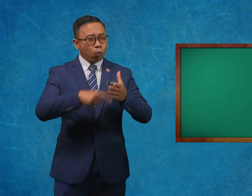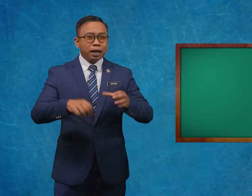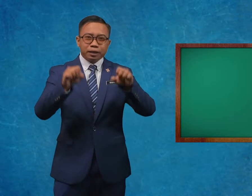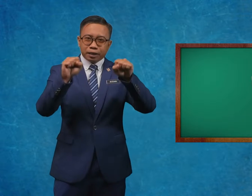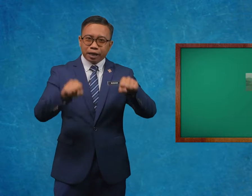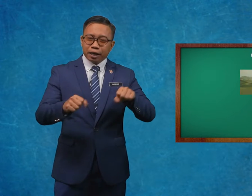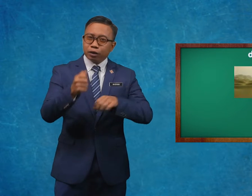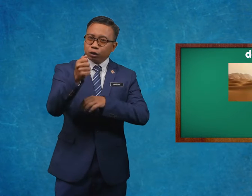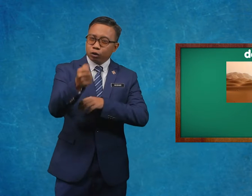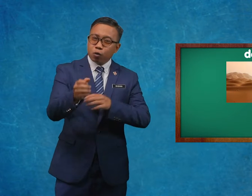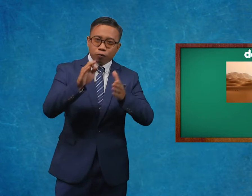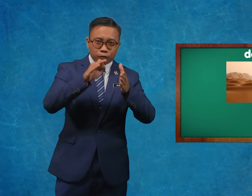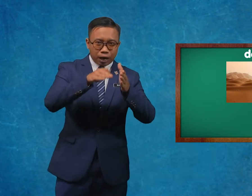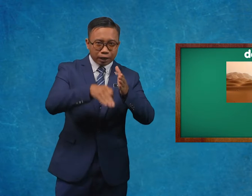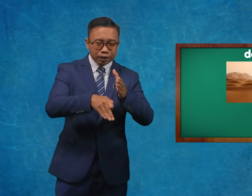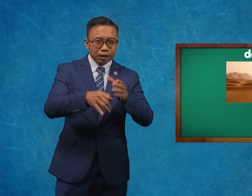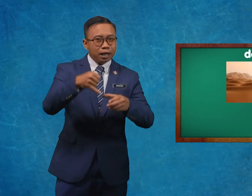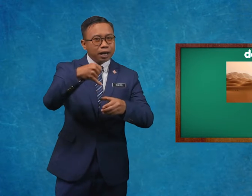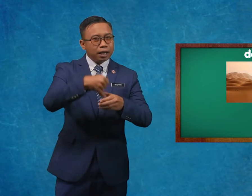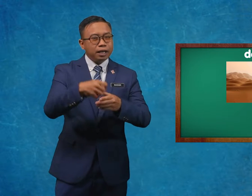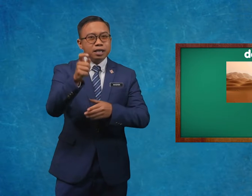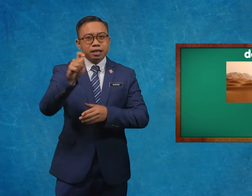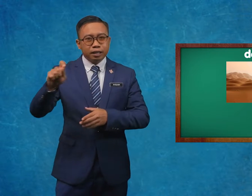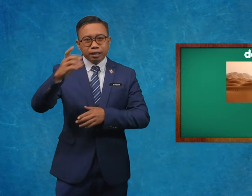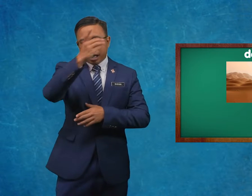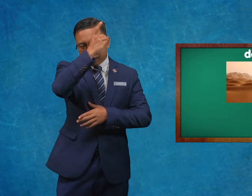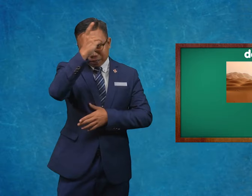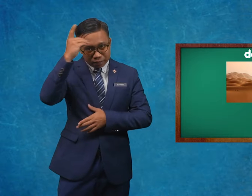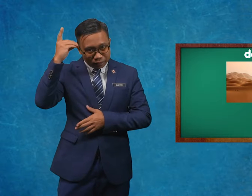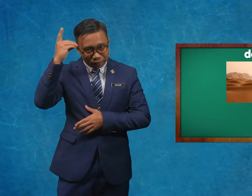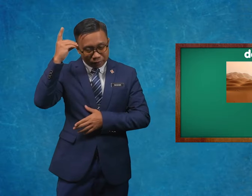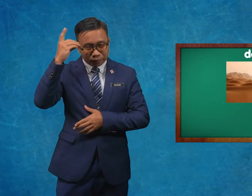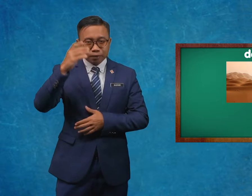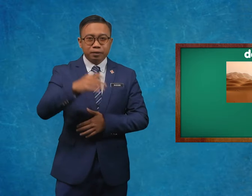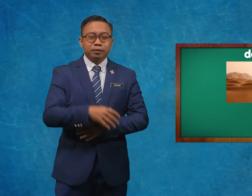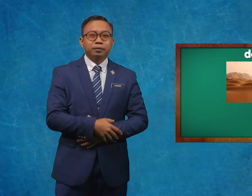What can you find in the desert?